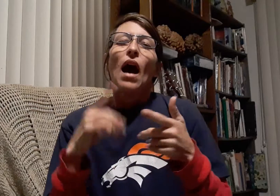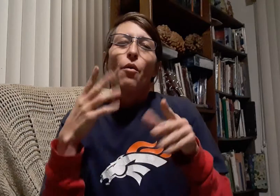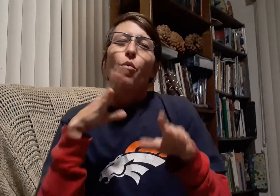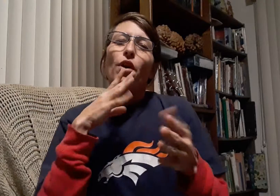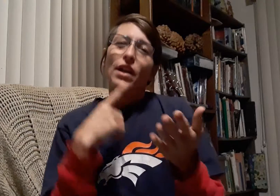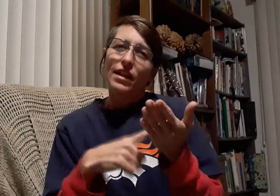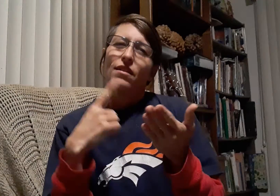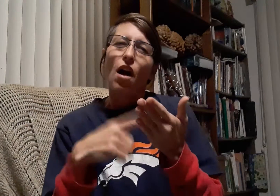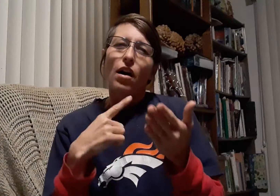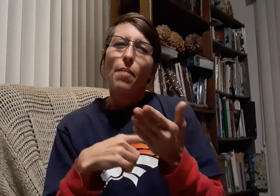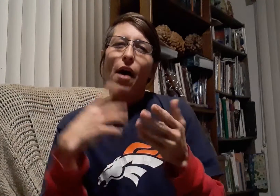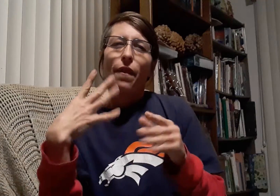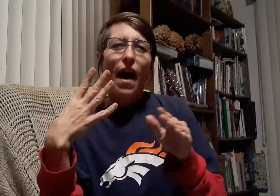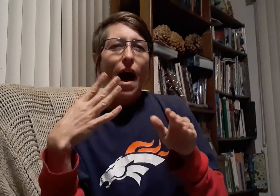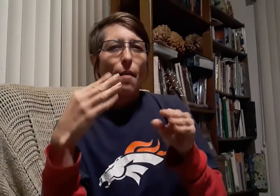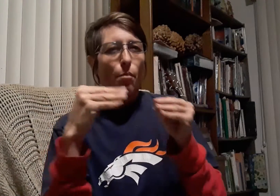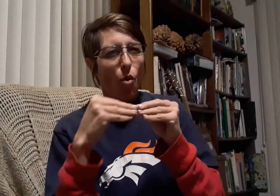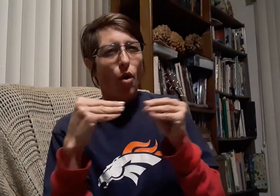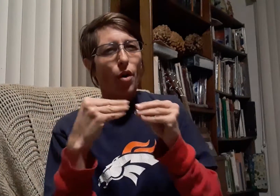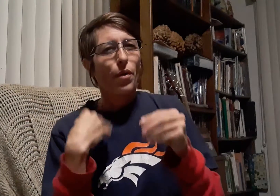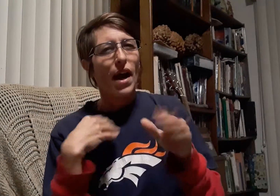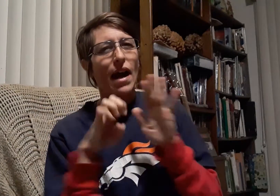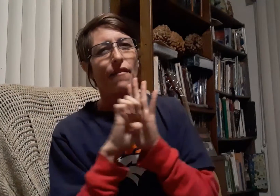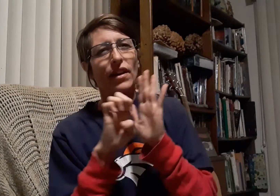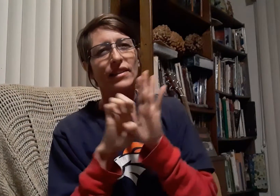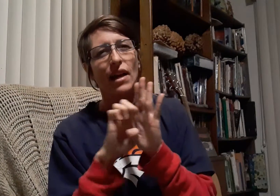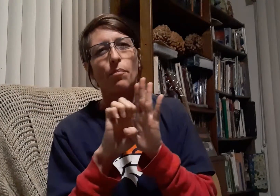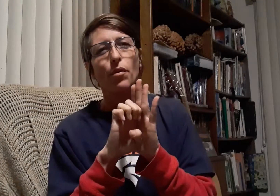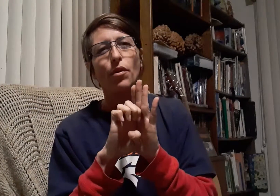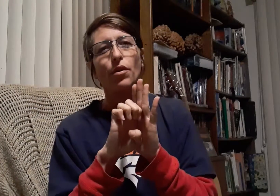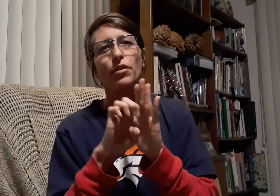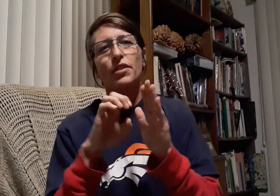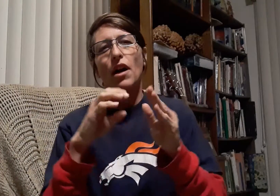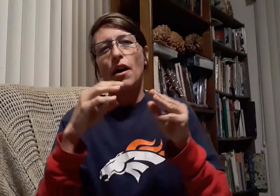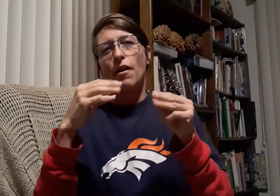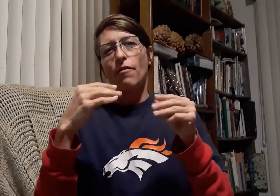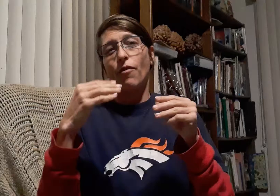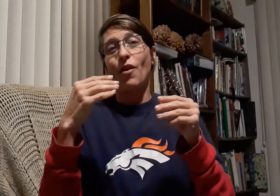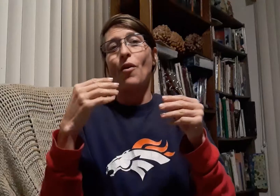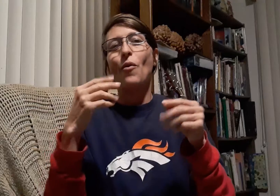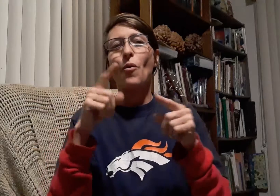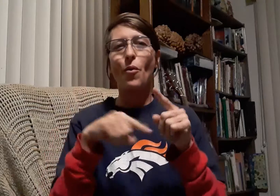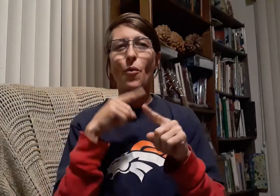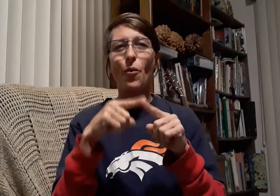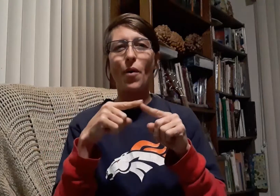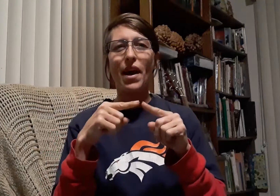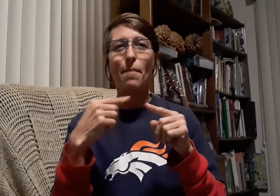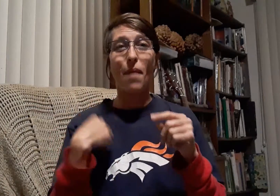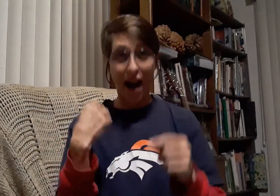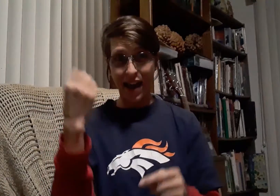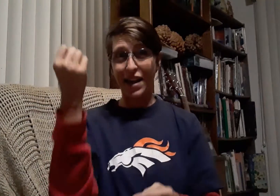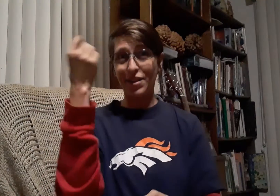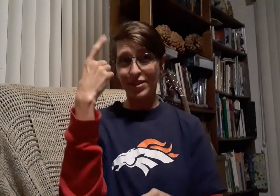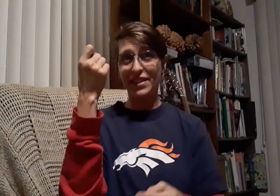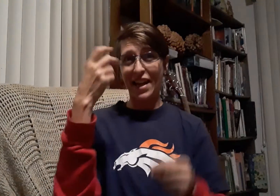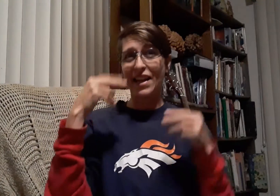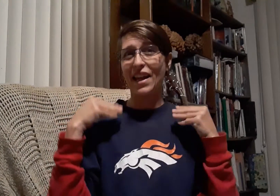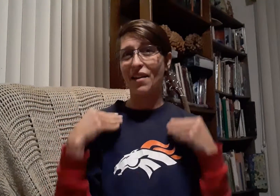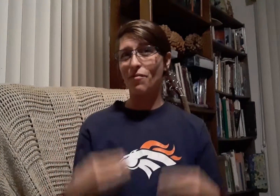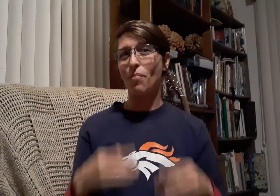And we're going to talk about that more when I have examples of when my understanding of